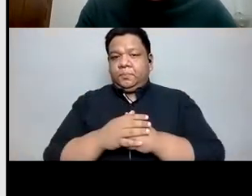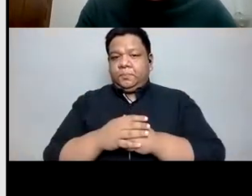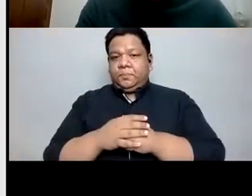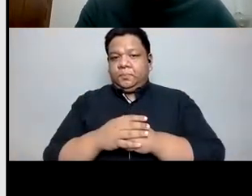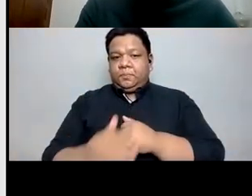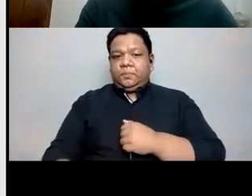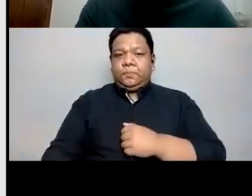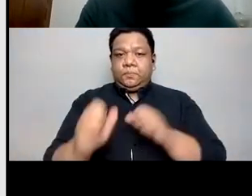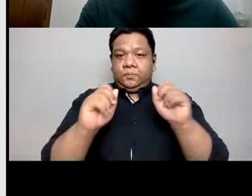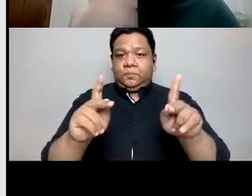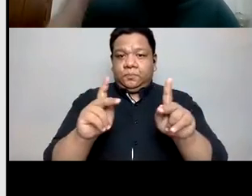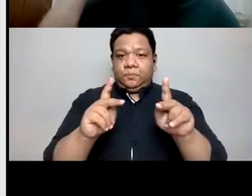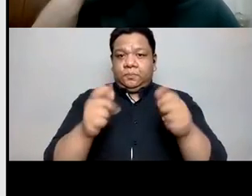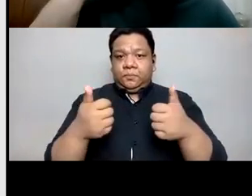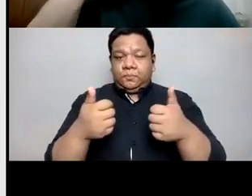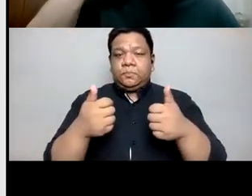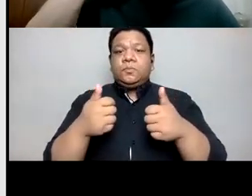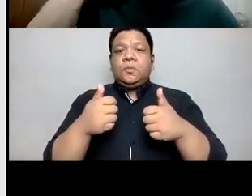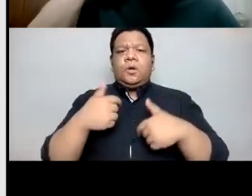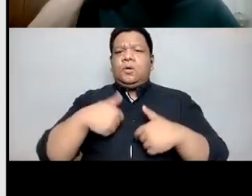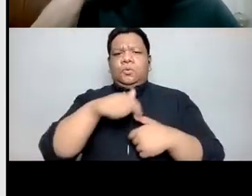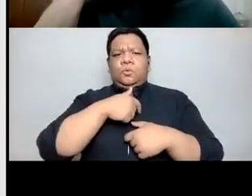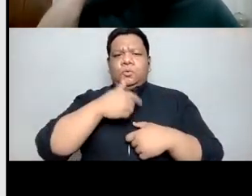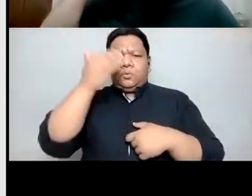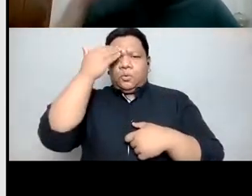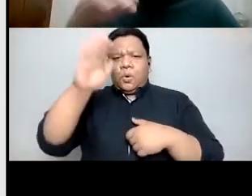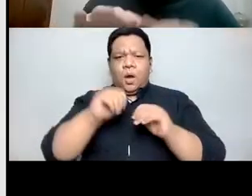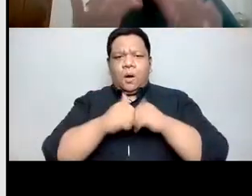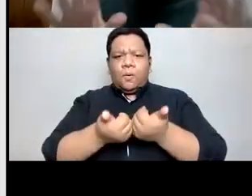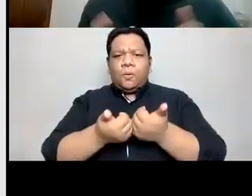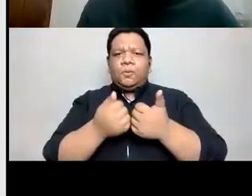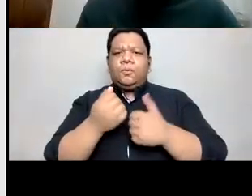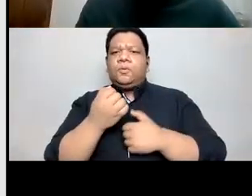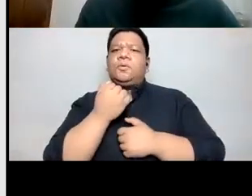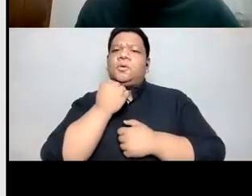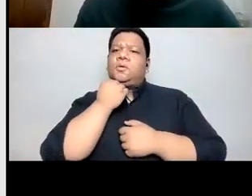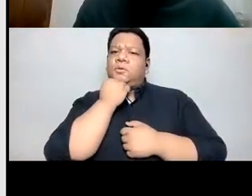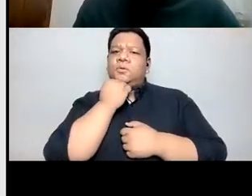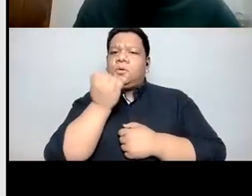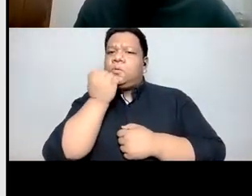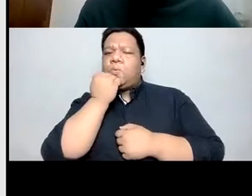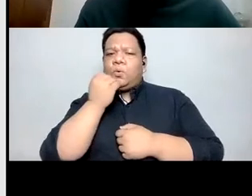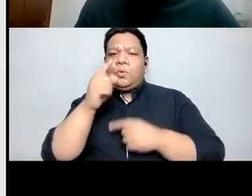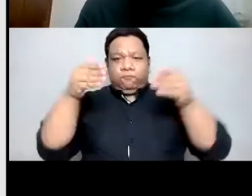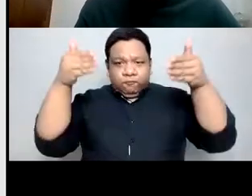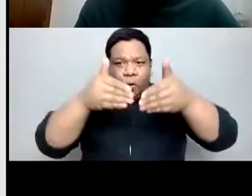Okay. Now we don't know how to handle paternal uncle and wrong. We're only looking at handshake